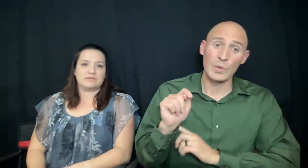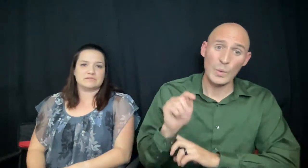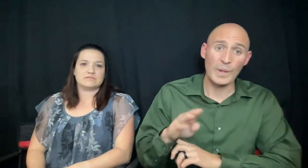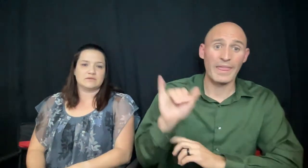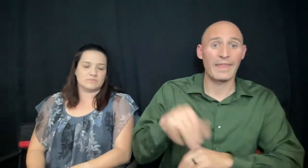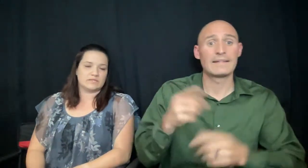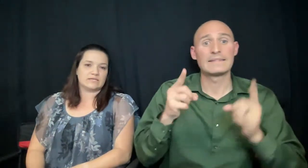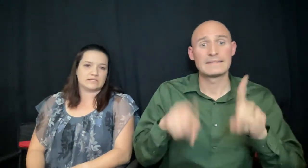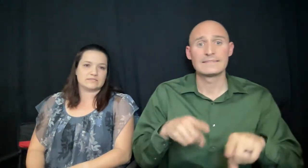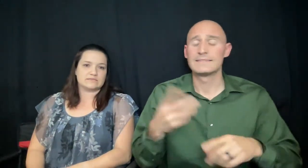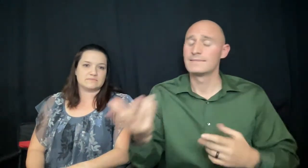happens. It really is.